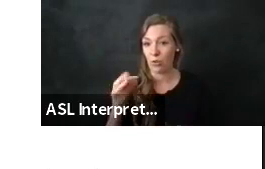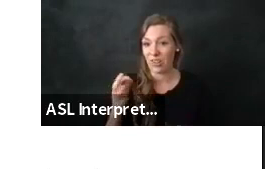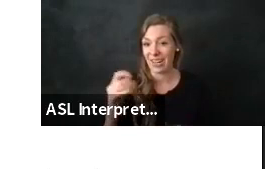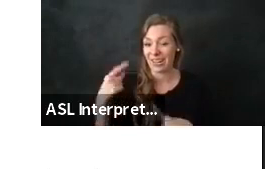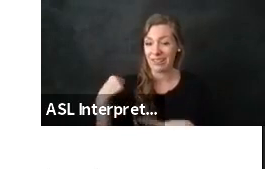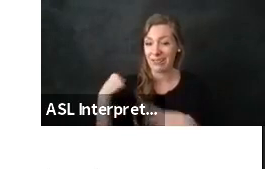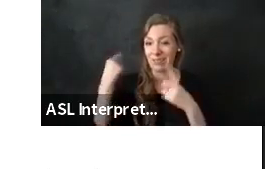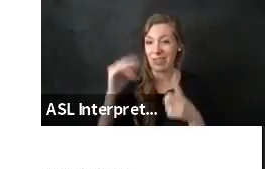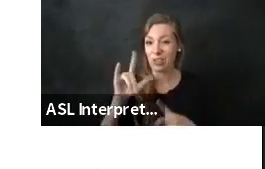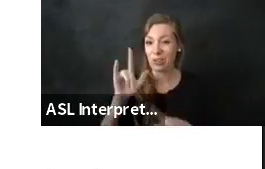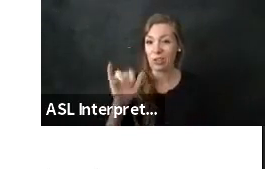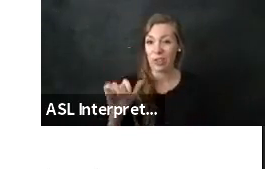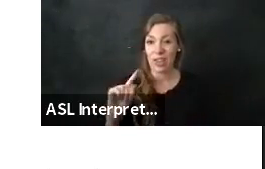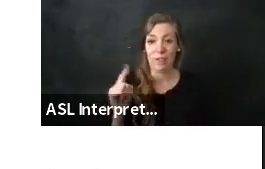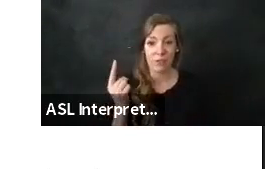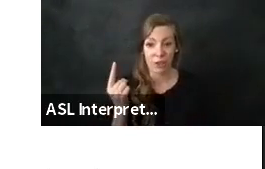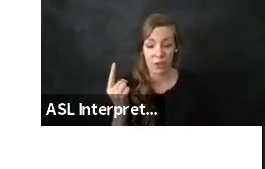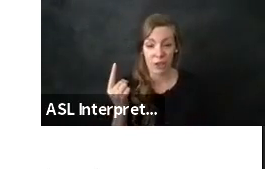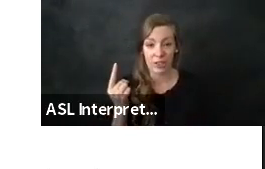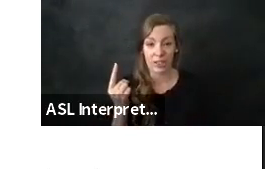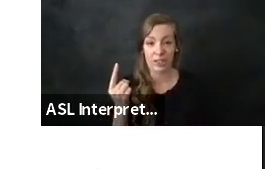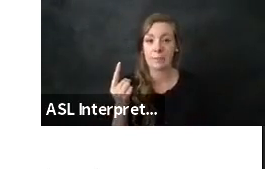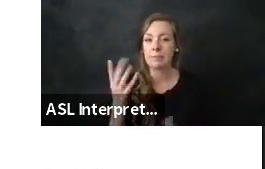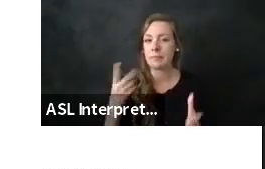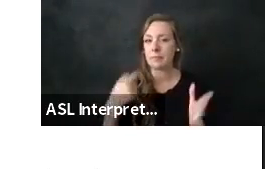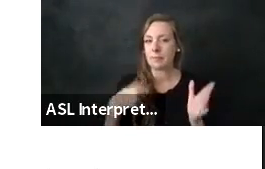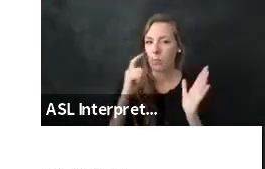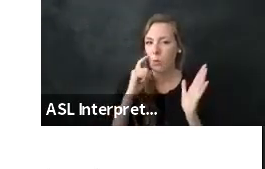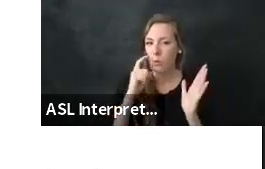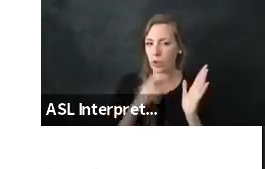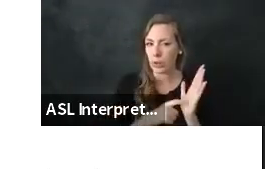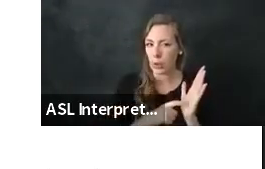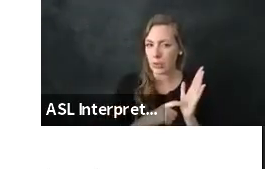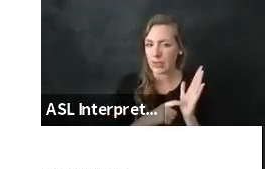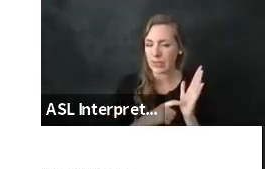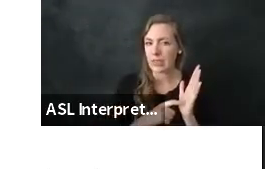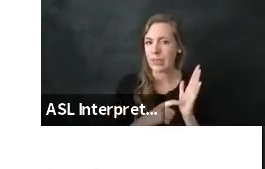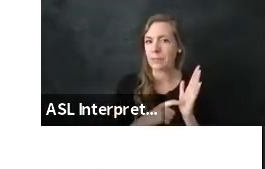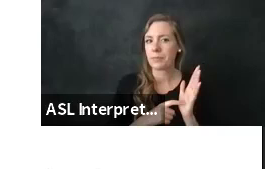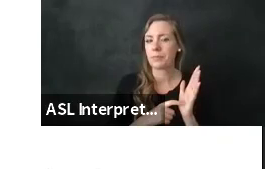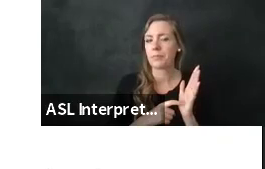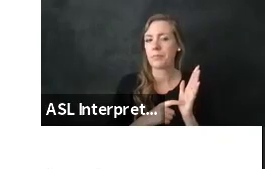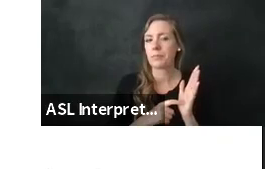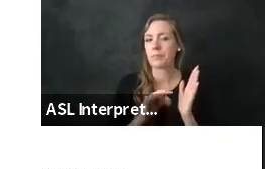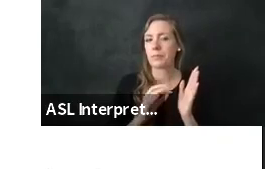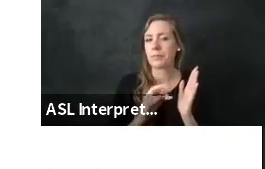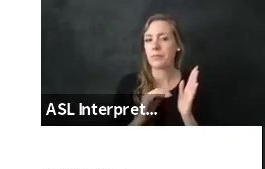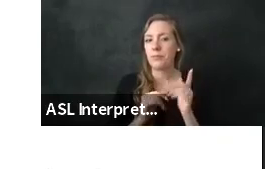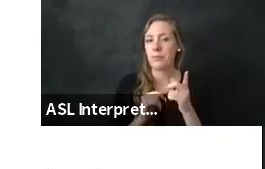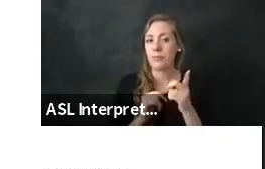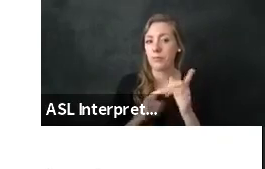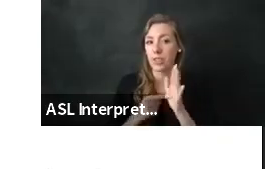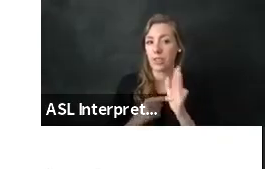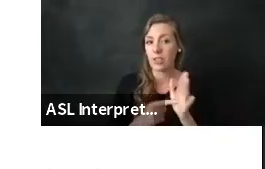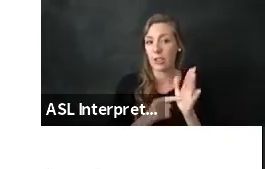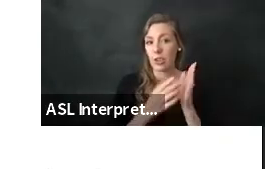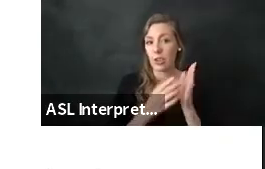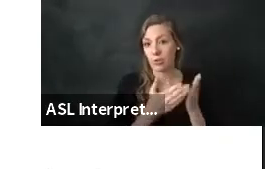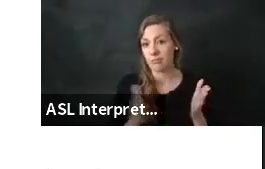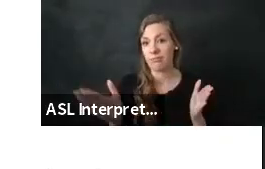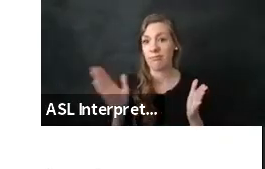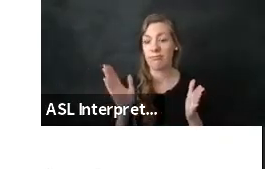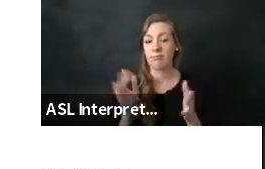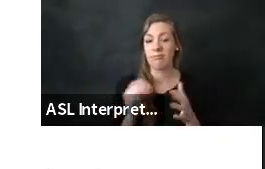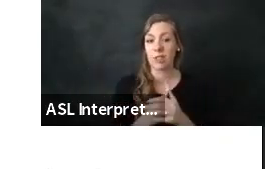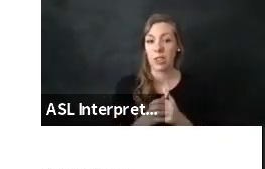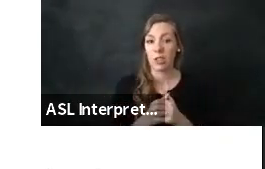1st. The trend that we are seeing with the declining case rates, this mirrors what we're seeing across the Bay Area